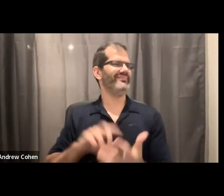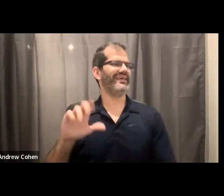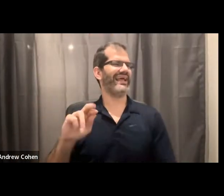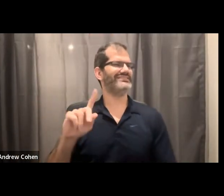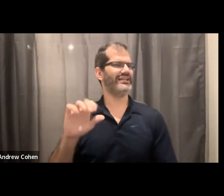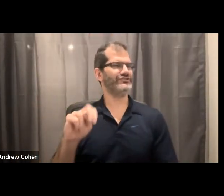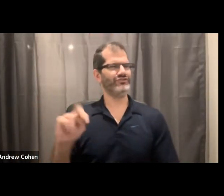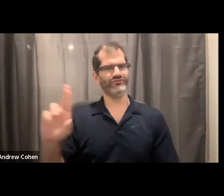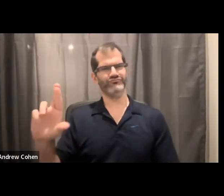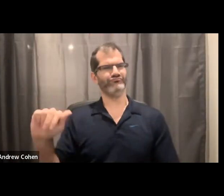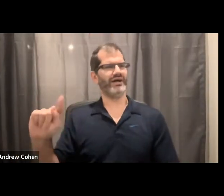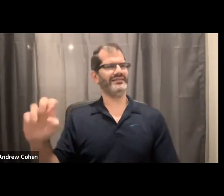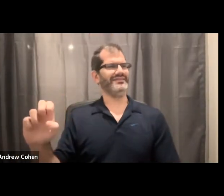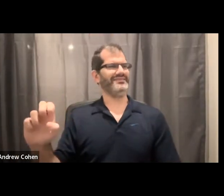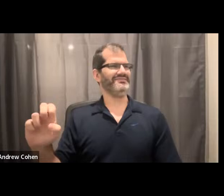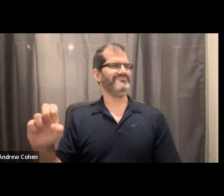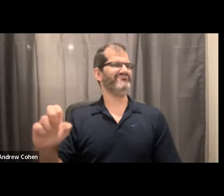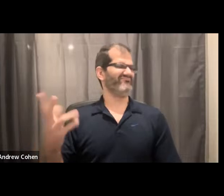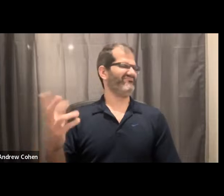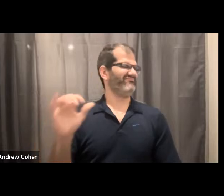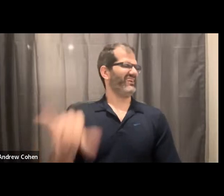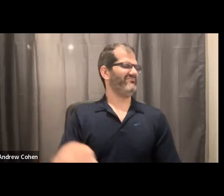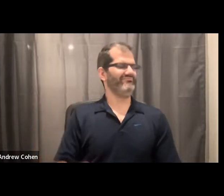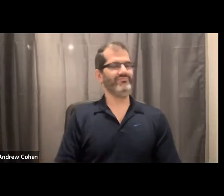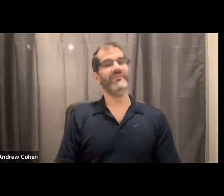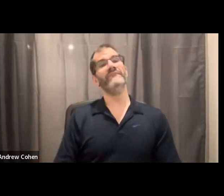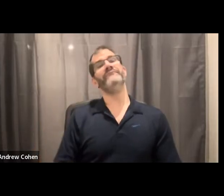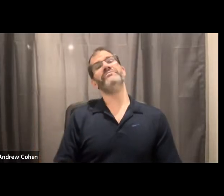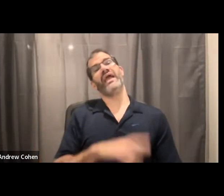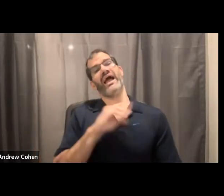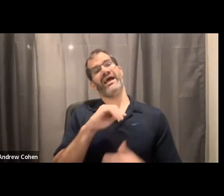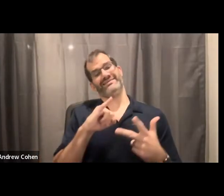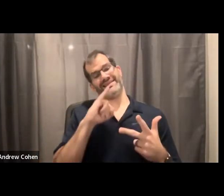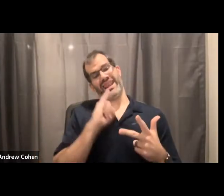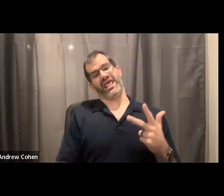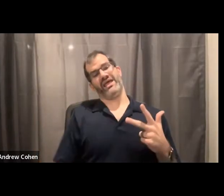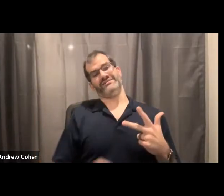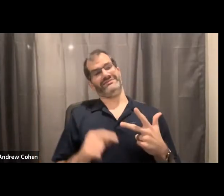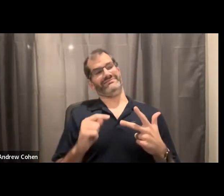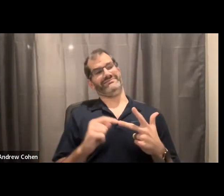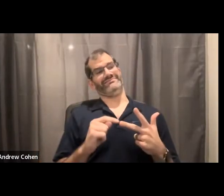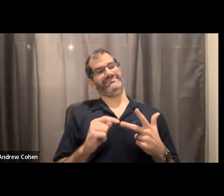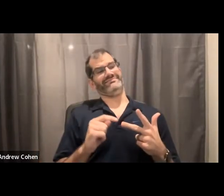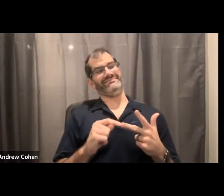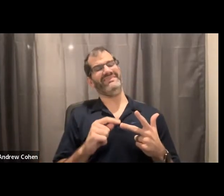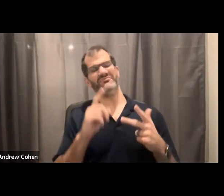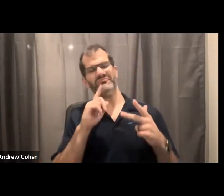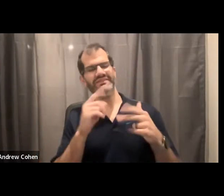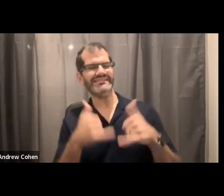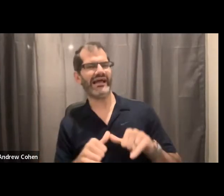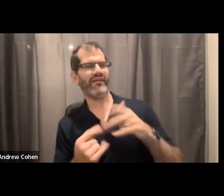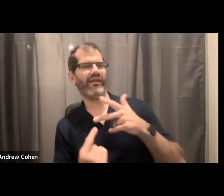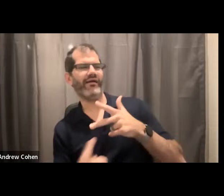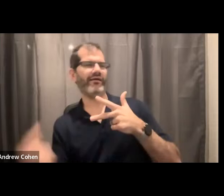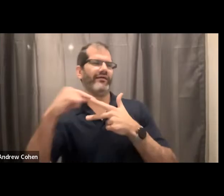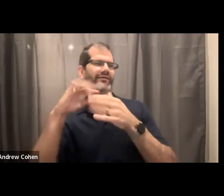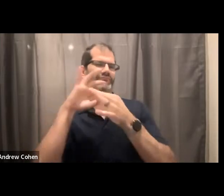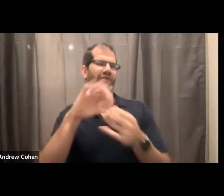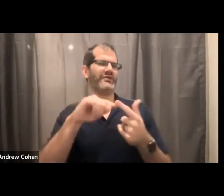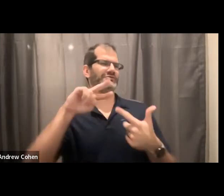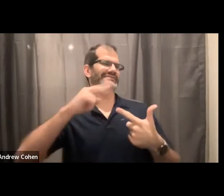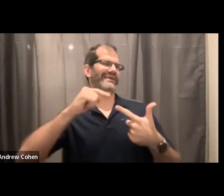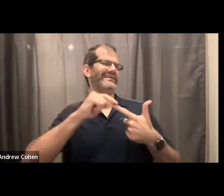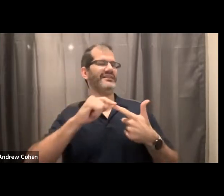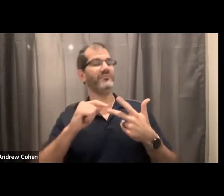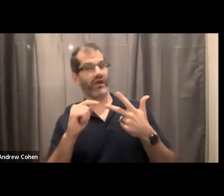how many are accepting assignments and then canceling them? What is the cancel rate? That last item,